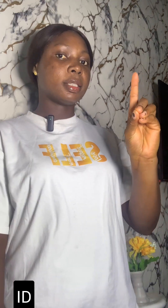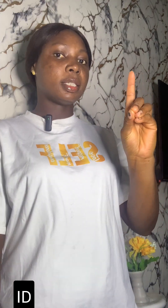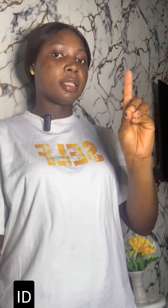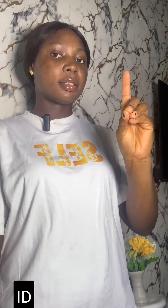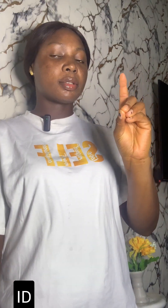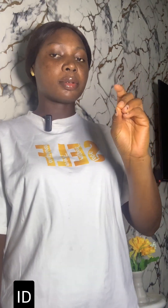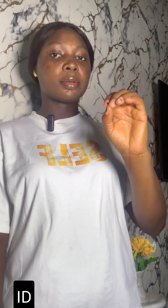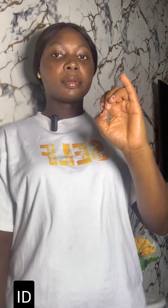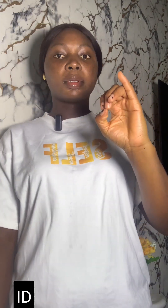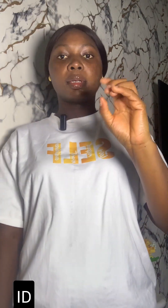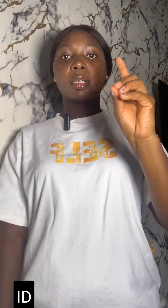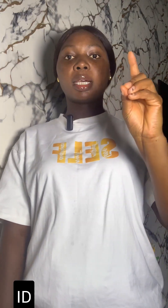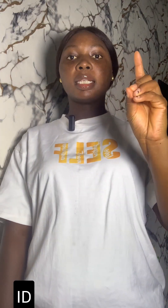I-N-D. So ID.